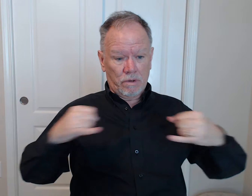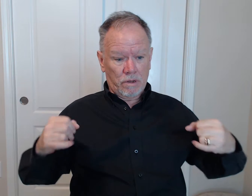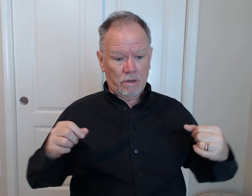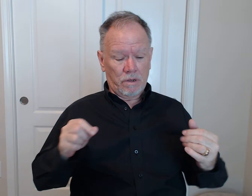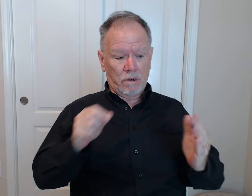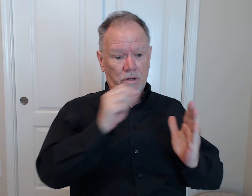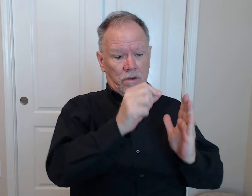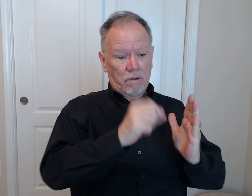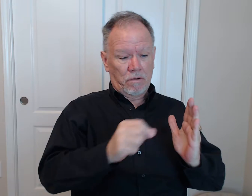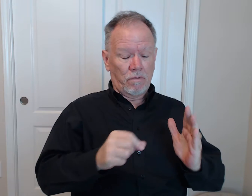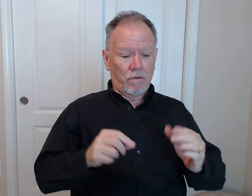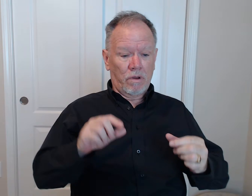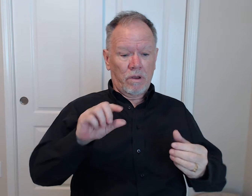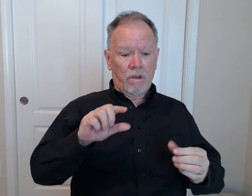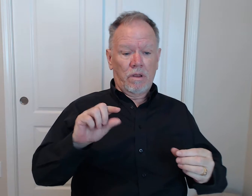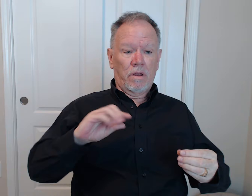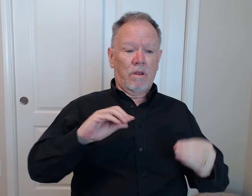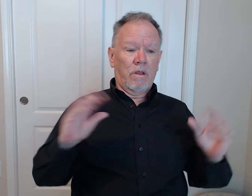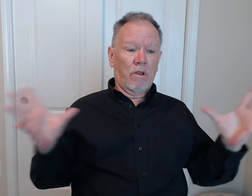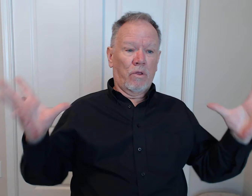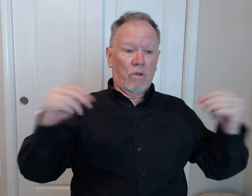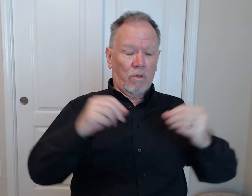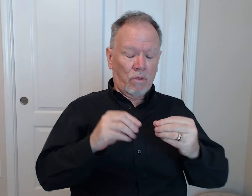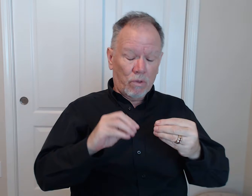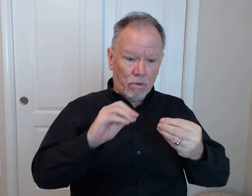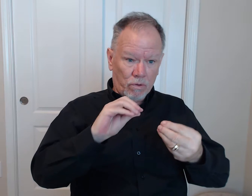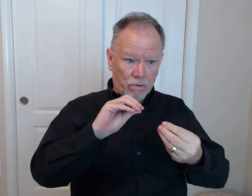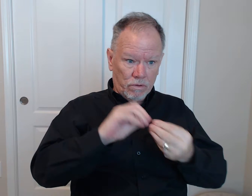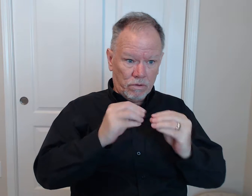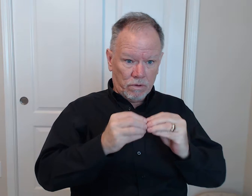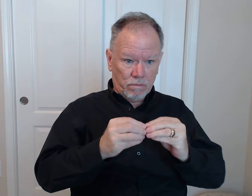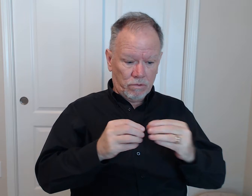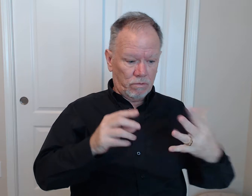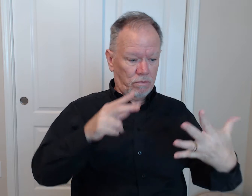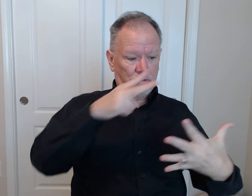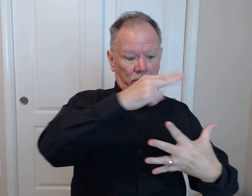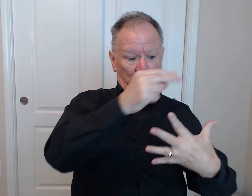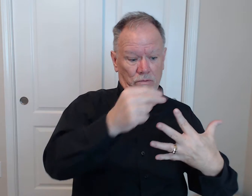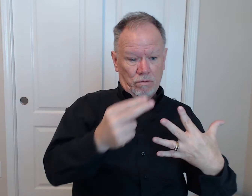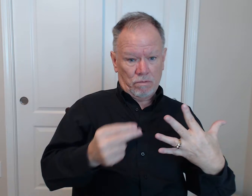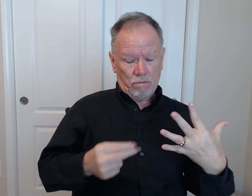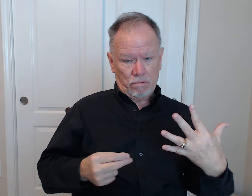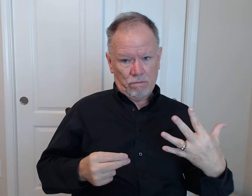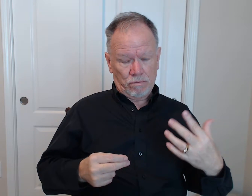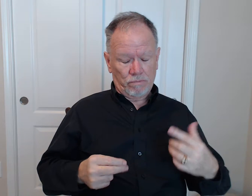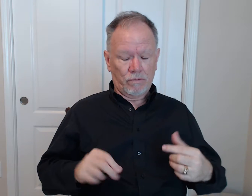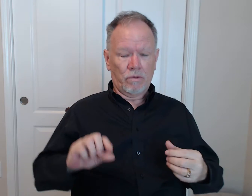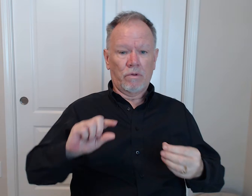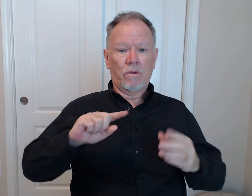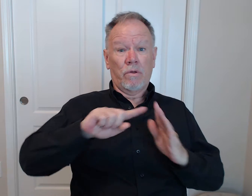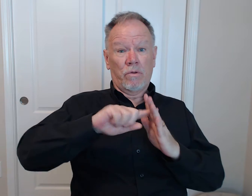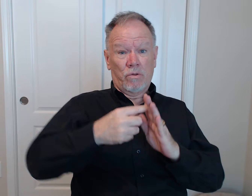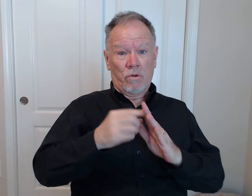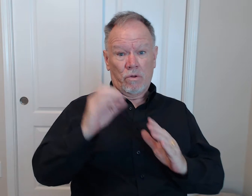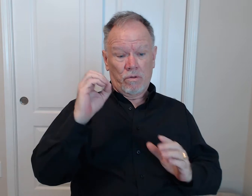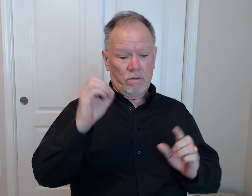it. So you know the first number is 0, which is nothing. Maybe you don't know, but now you know. And then you go 1,